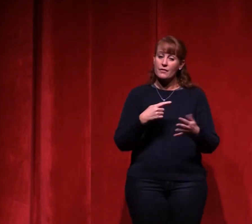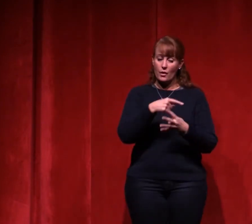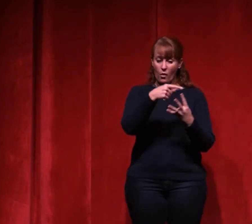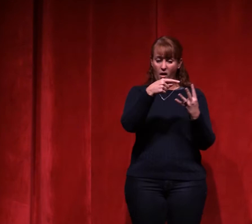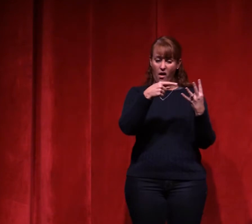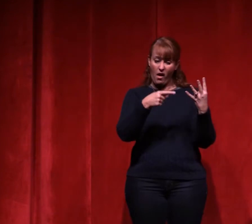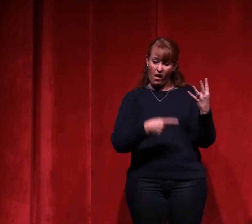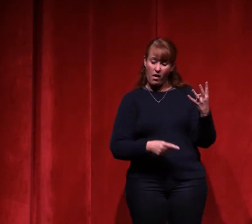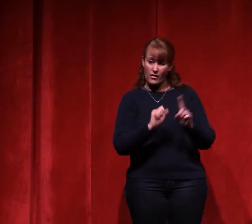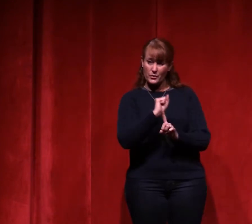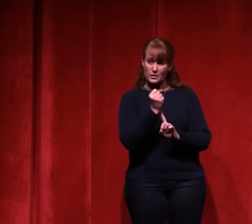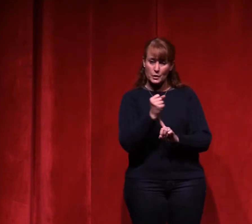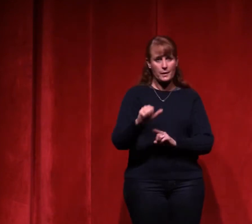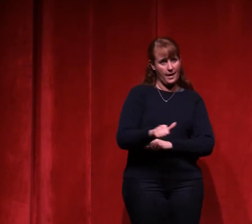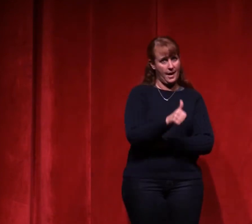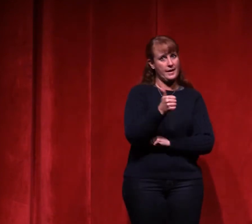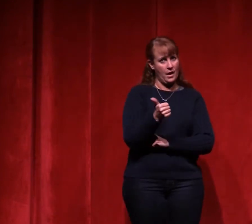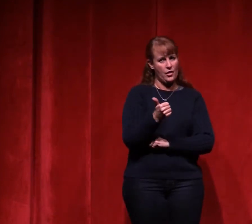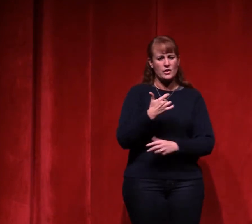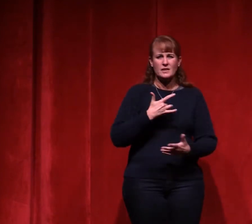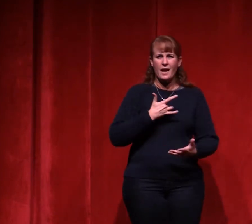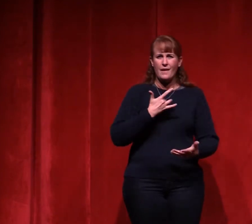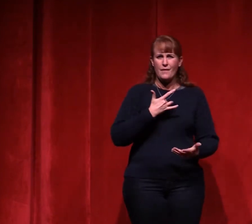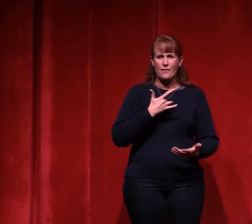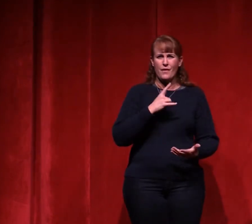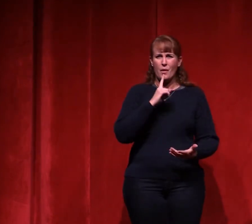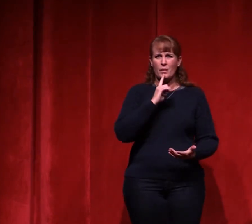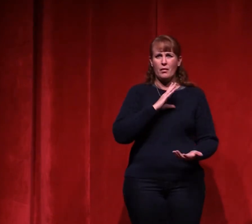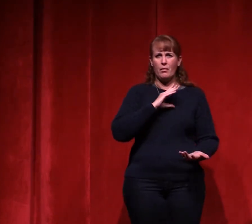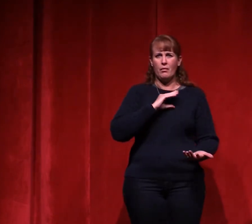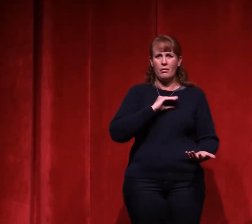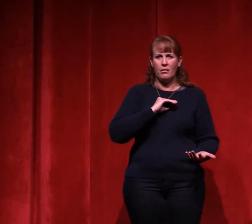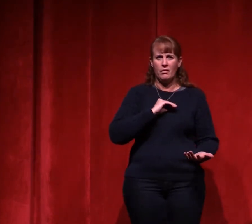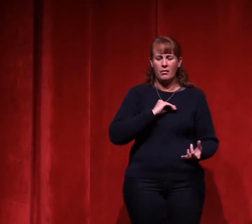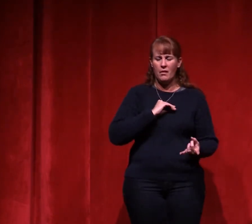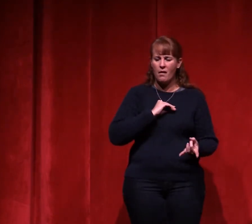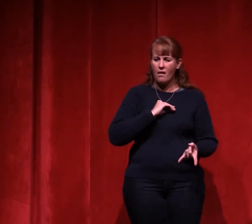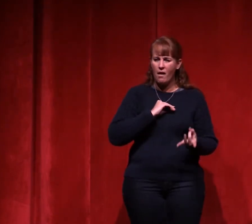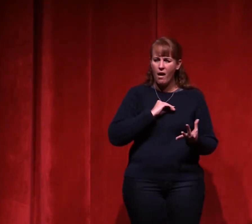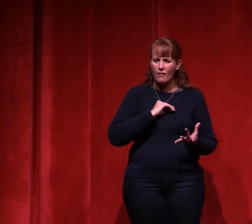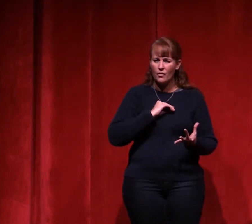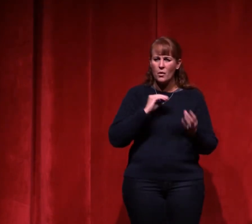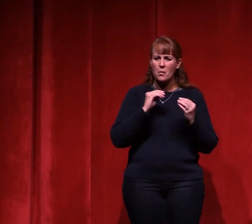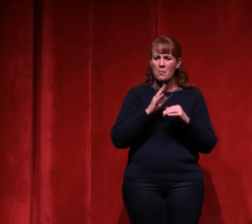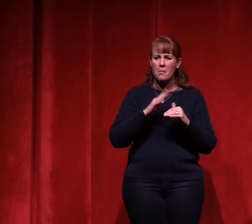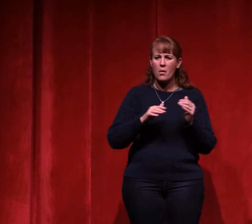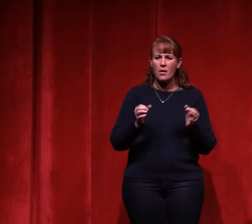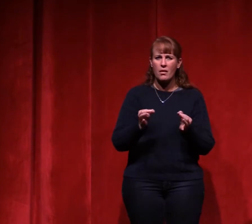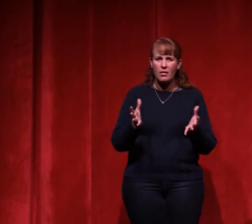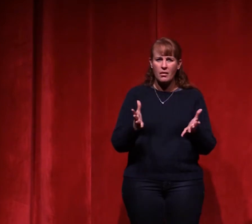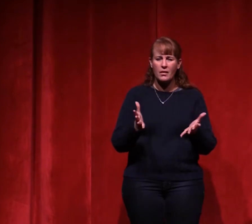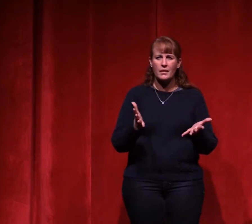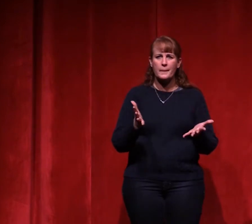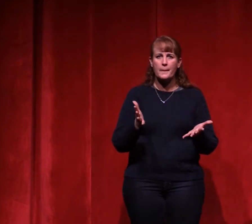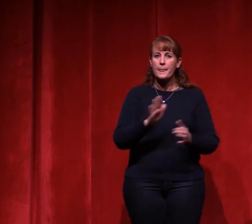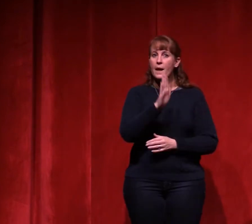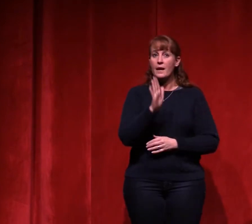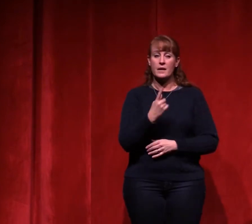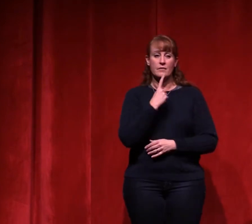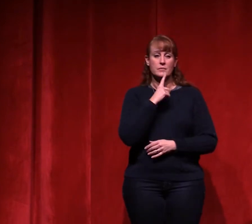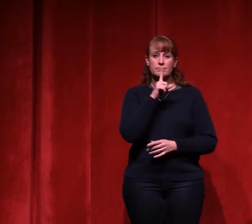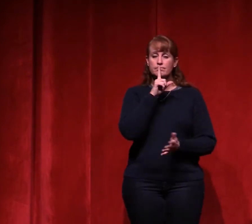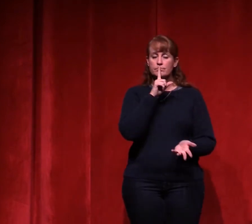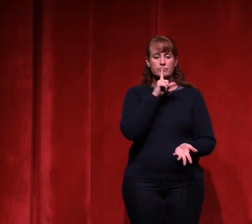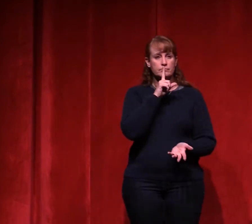those instances and others made me feel less than worthless, more than worthless, I never said